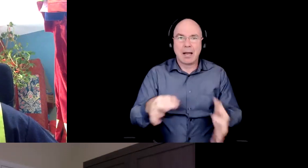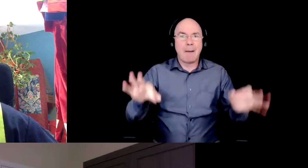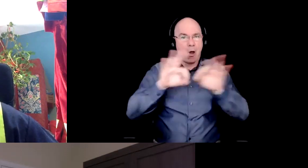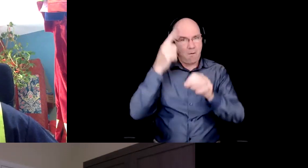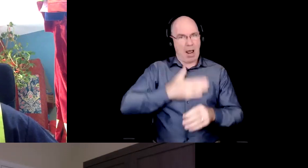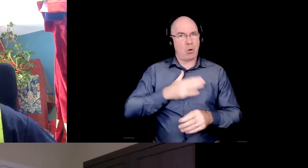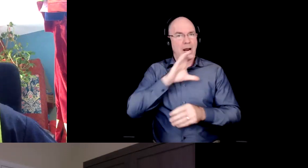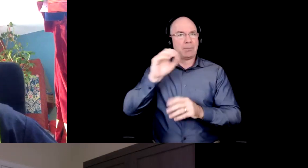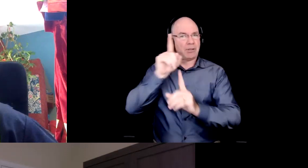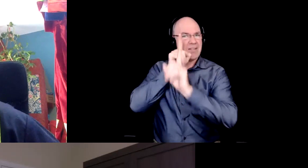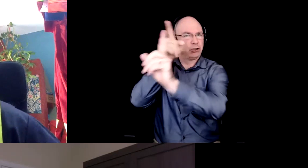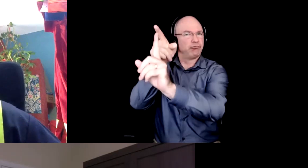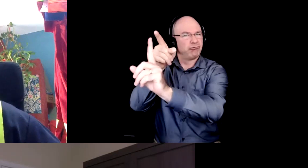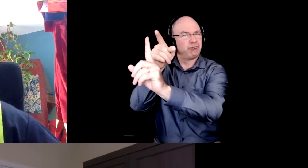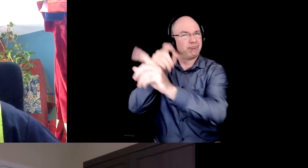what we're doing.